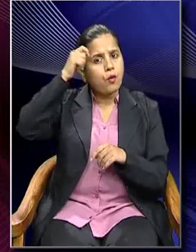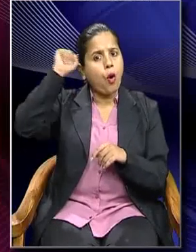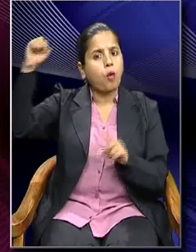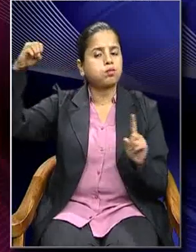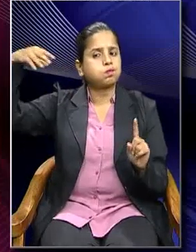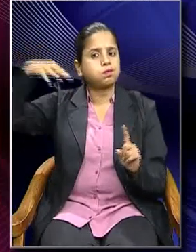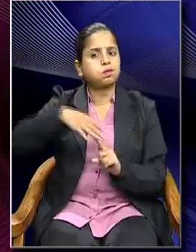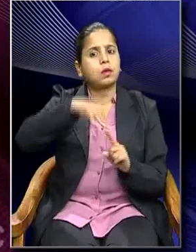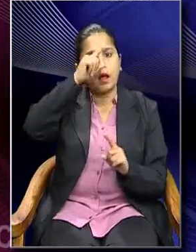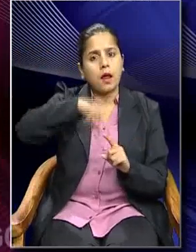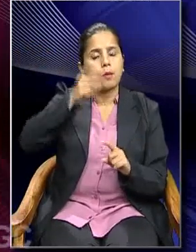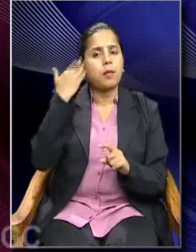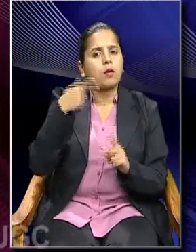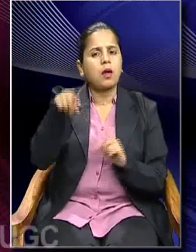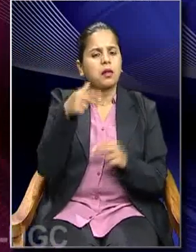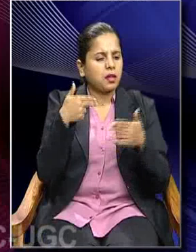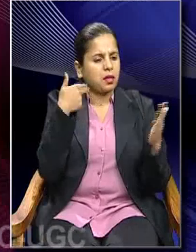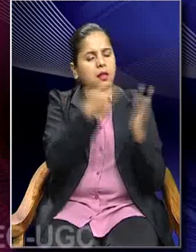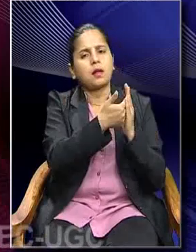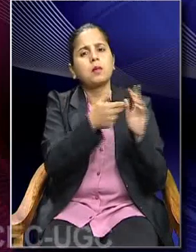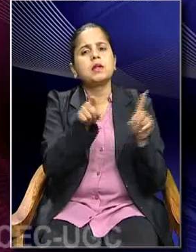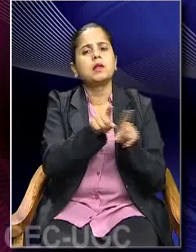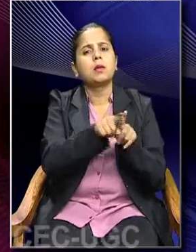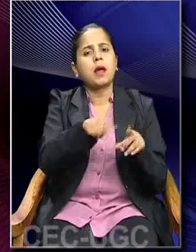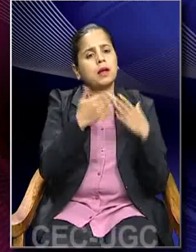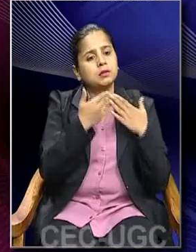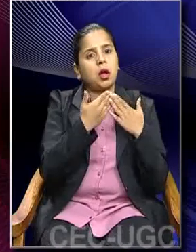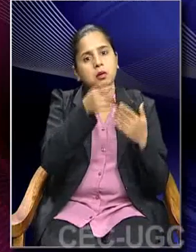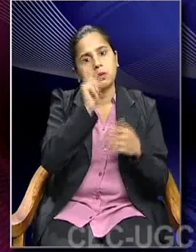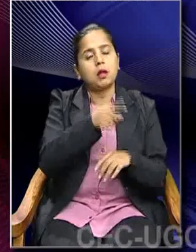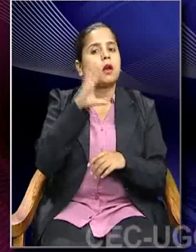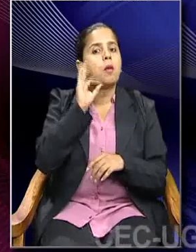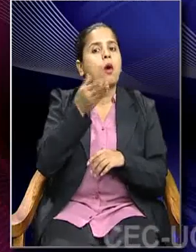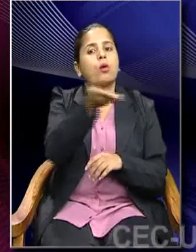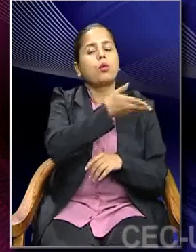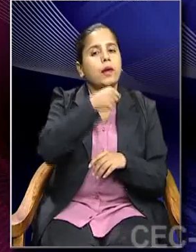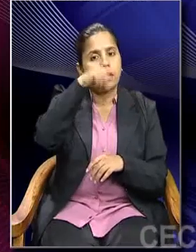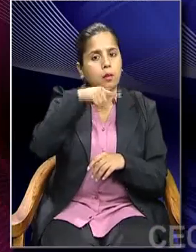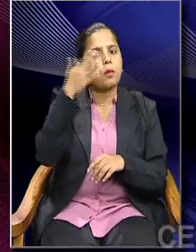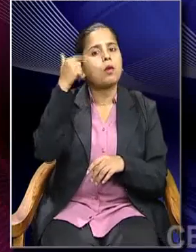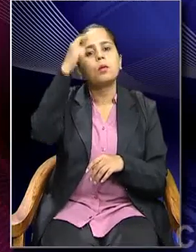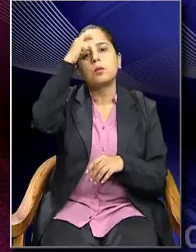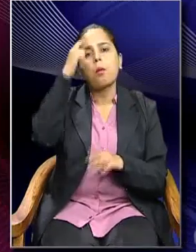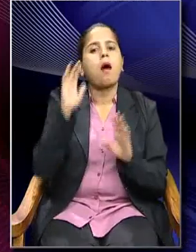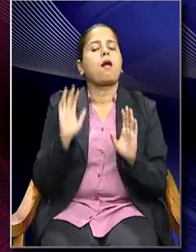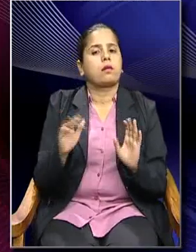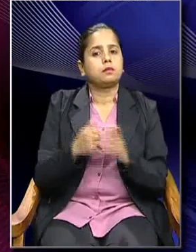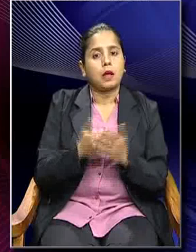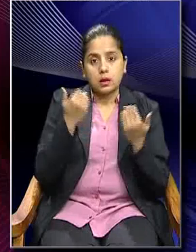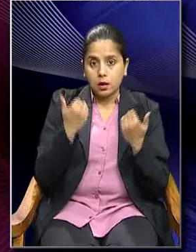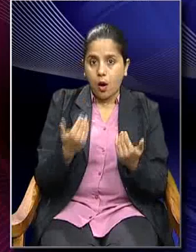perspective. India was objectified as an area of study. That was problematic. So, we now